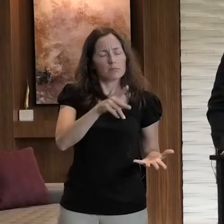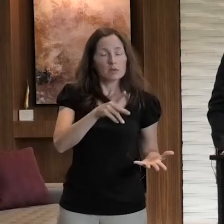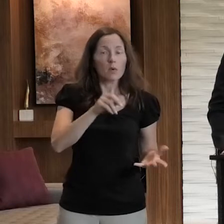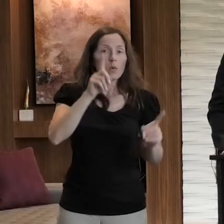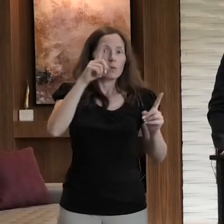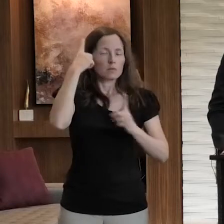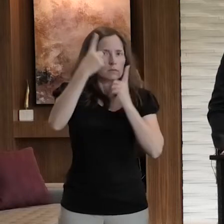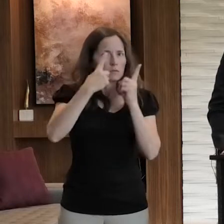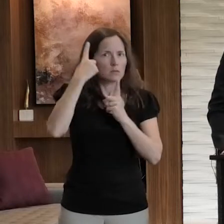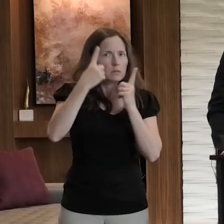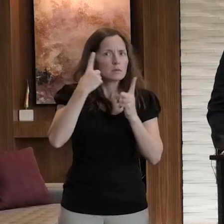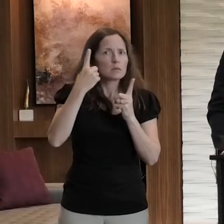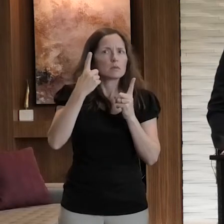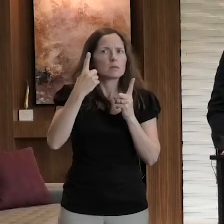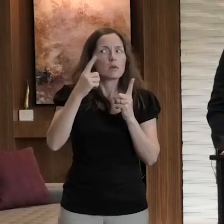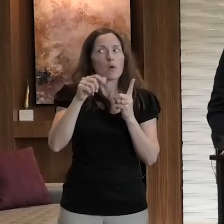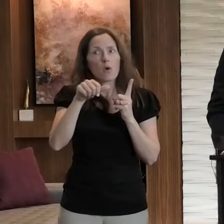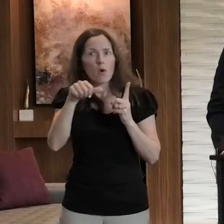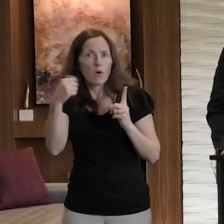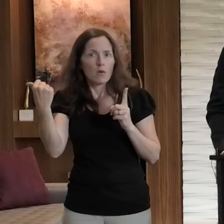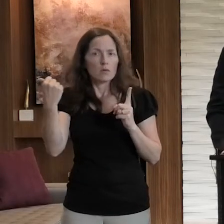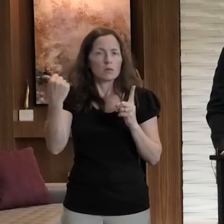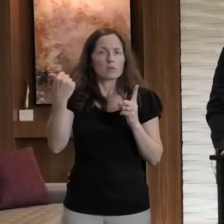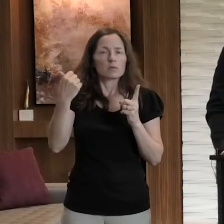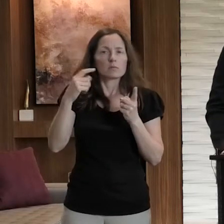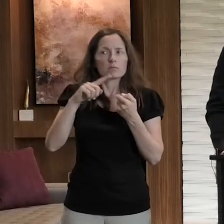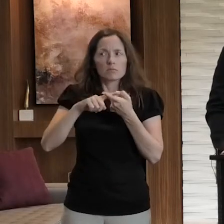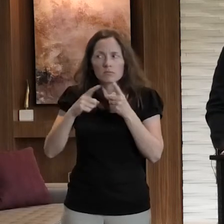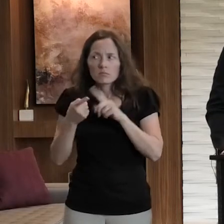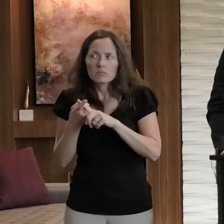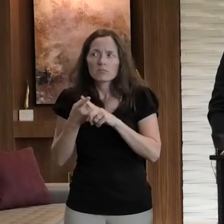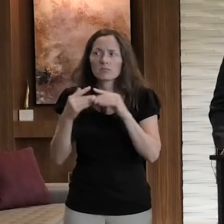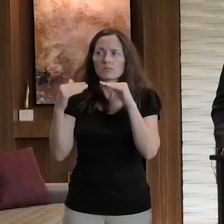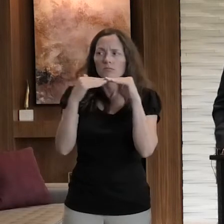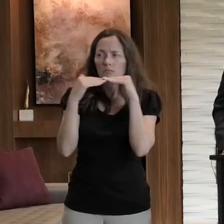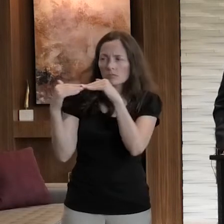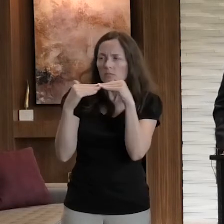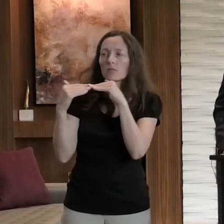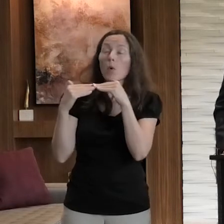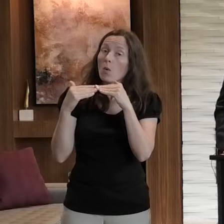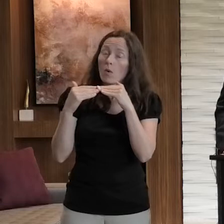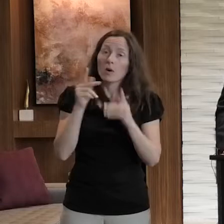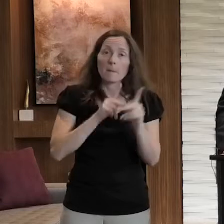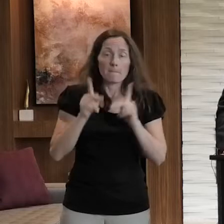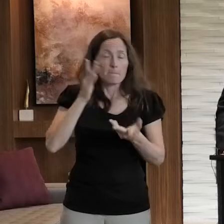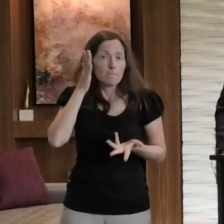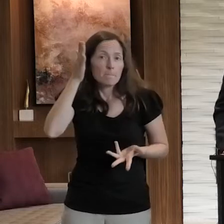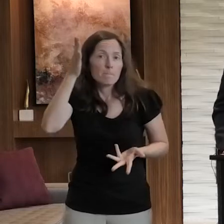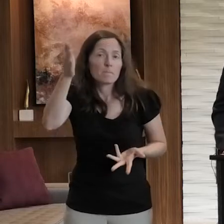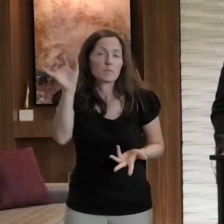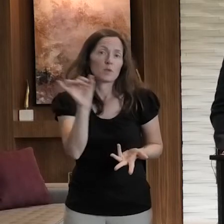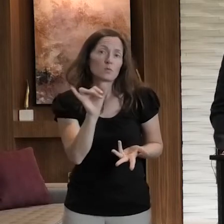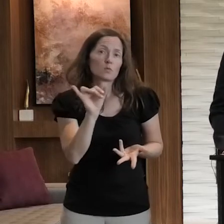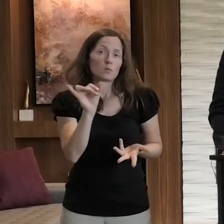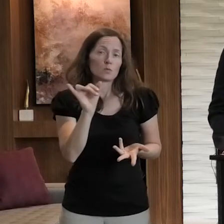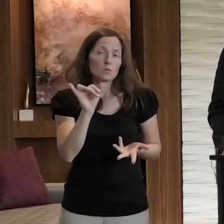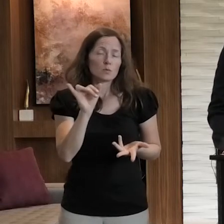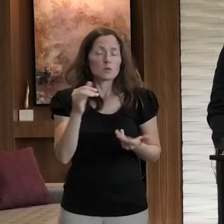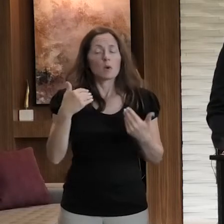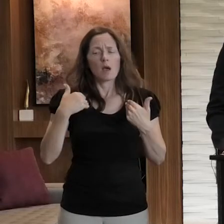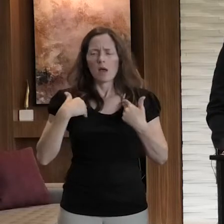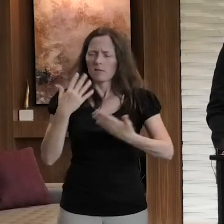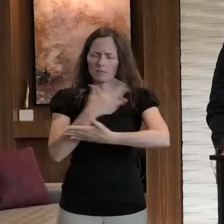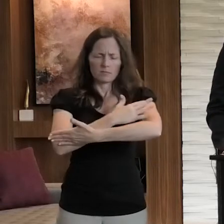sisters today and tomorrow who will come behind us. And having this full spectrum of affordable